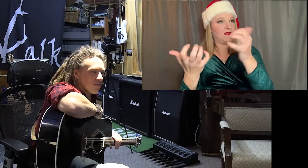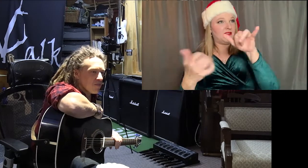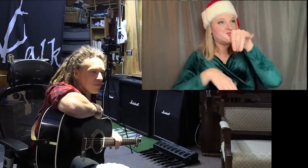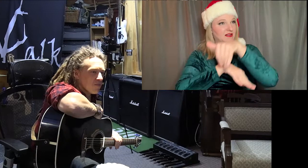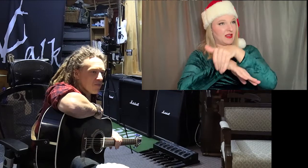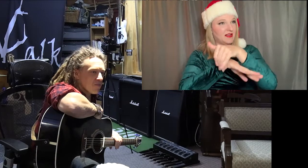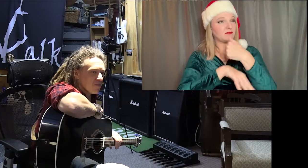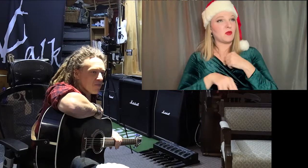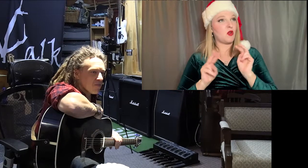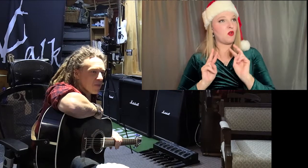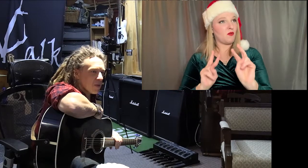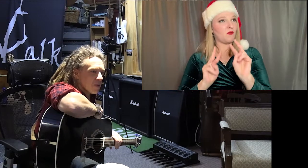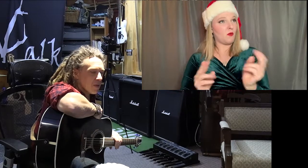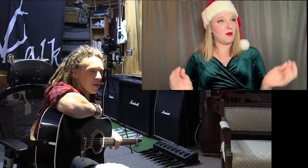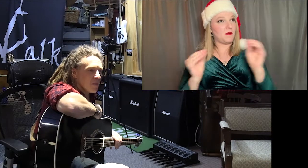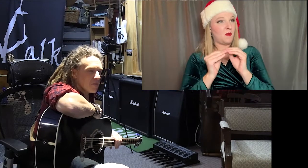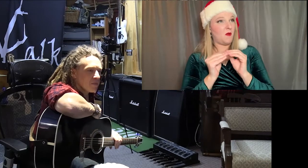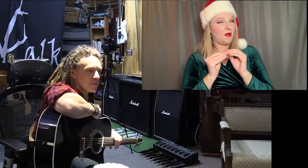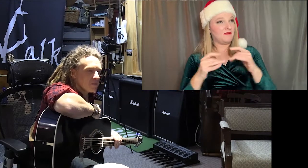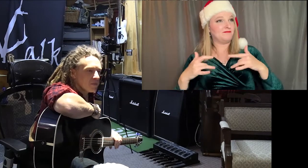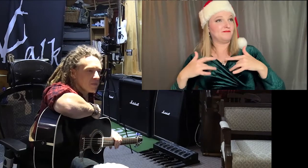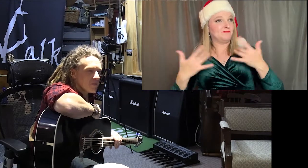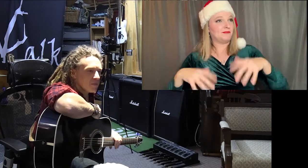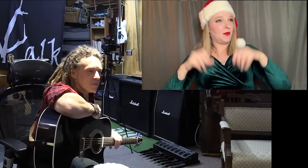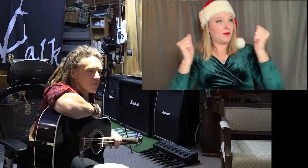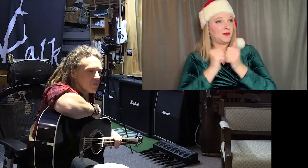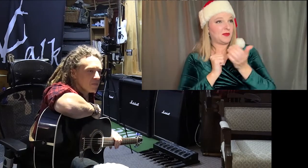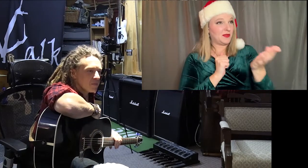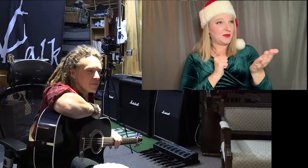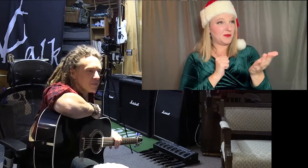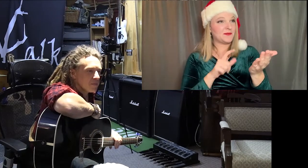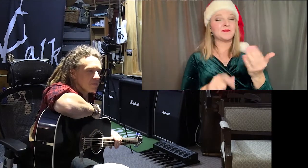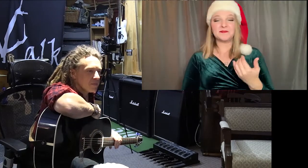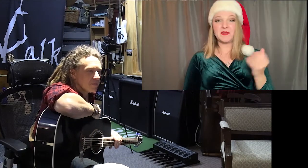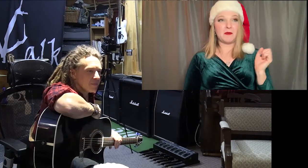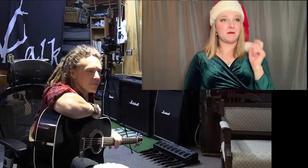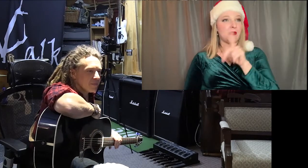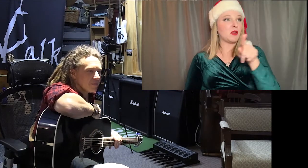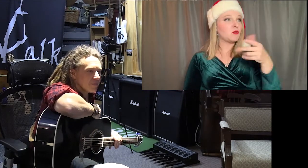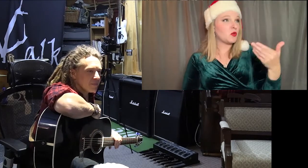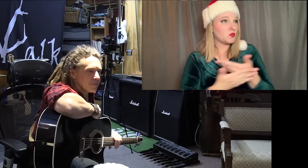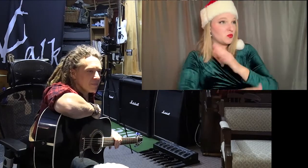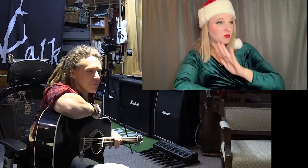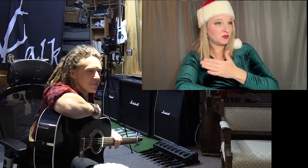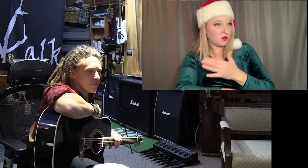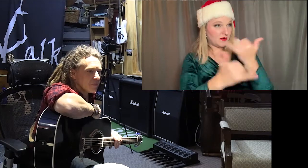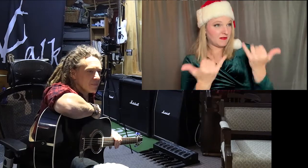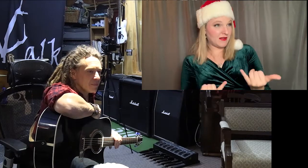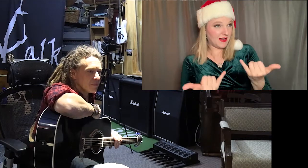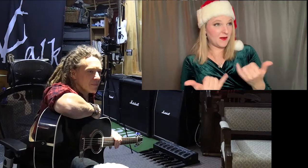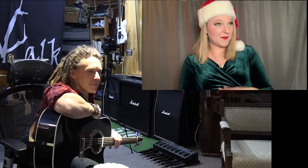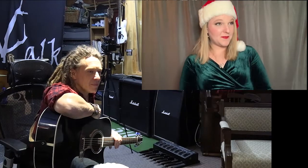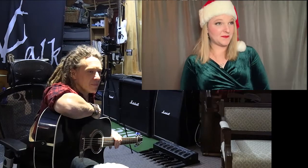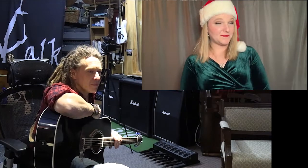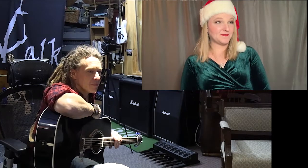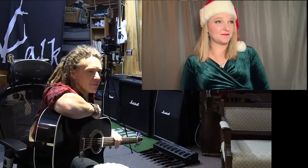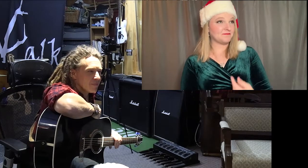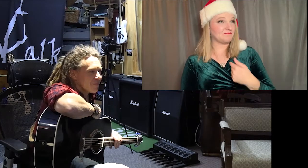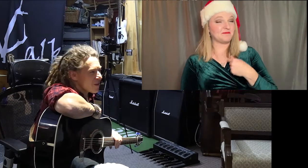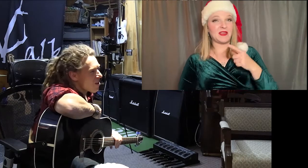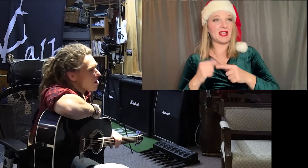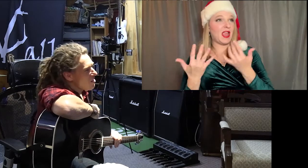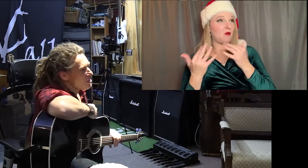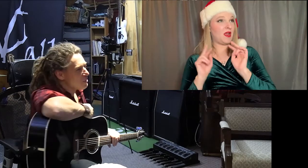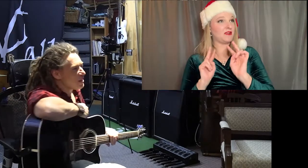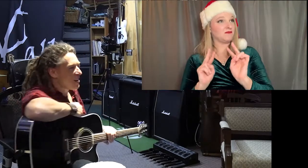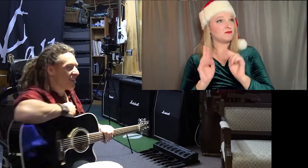to doing more and more stuff with you. Well, let's get back to this new song, and can't wait to show the world this new one